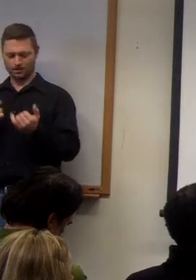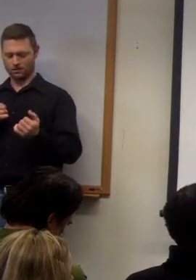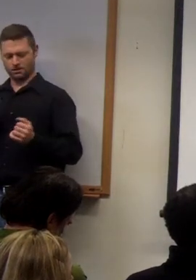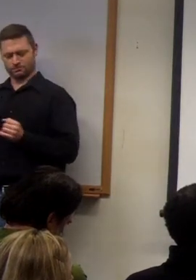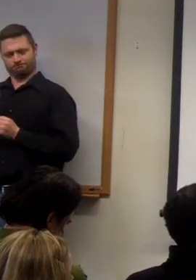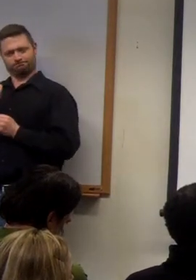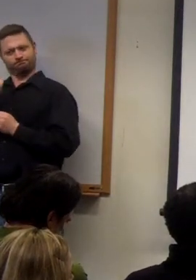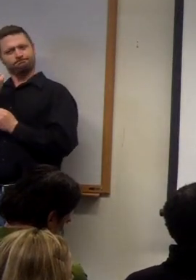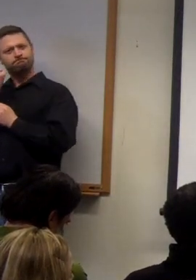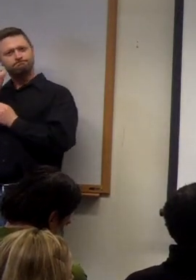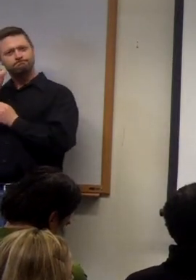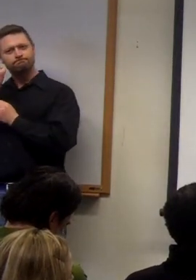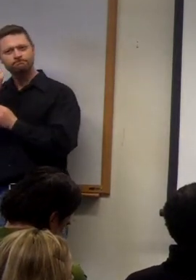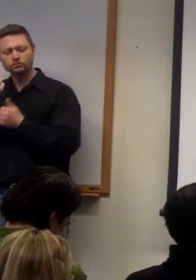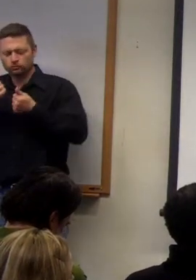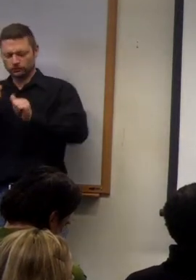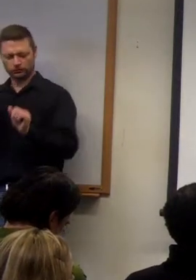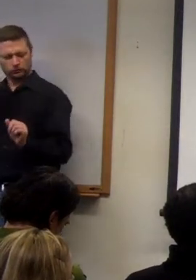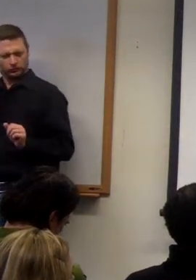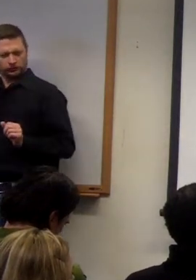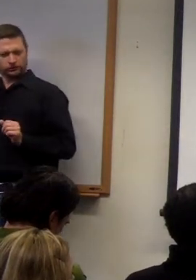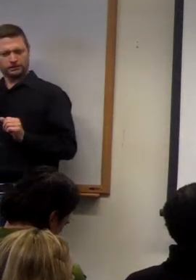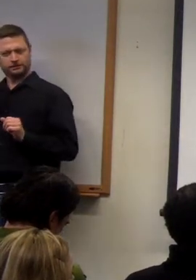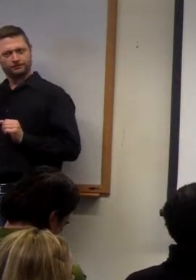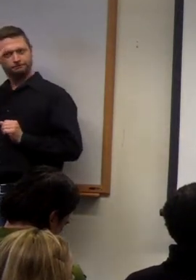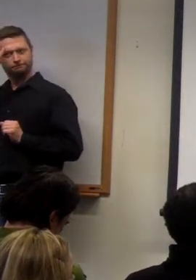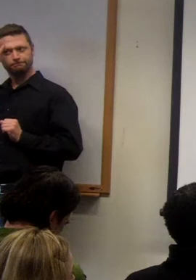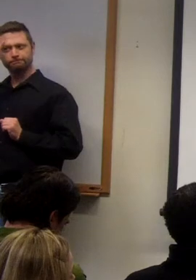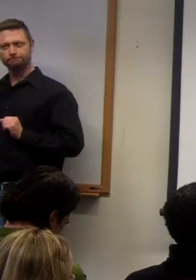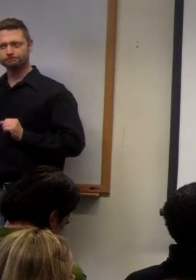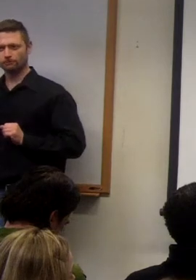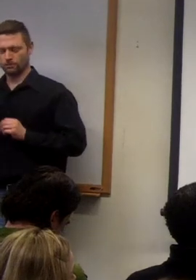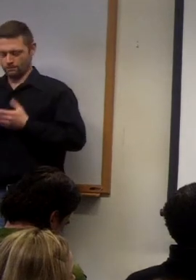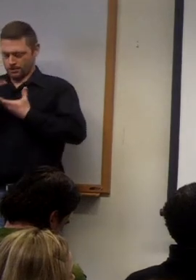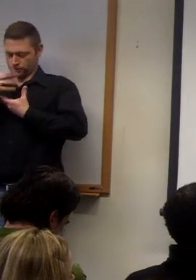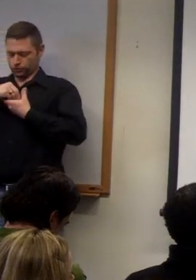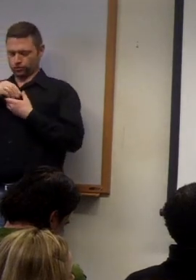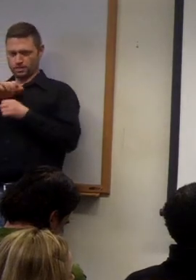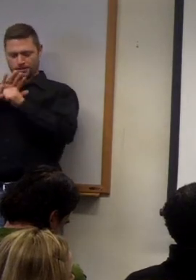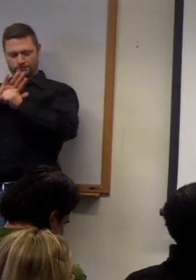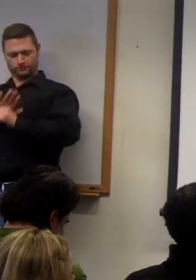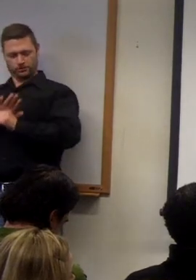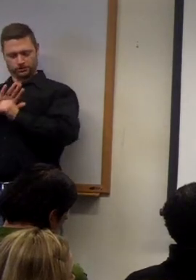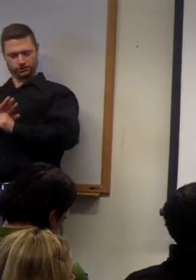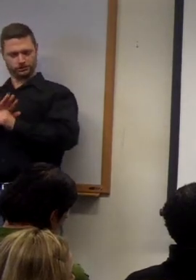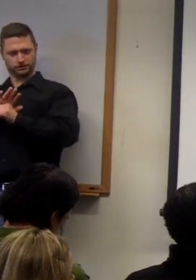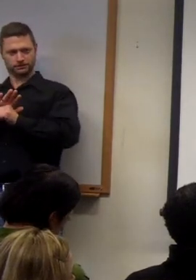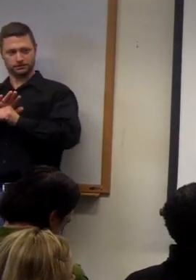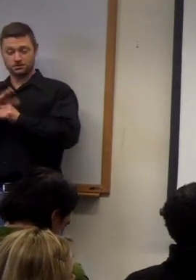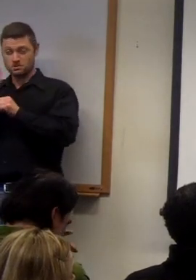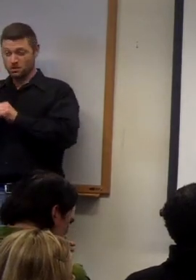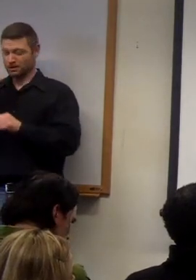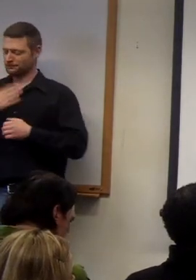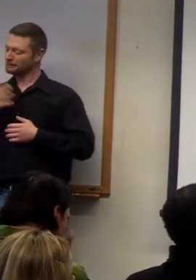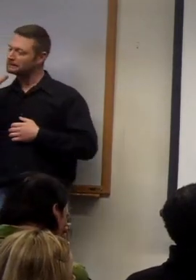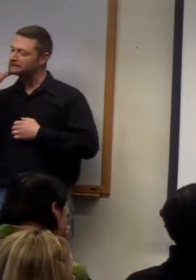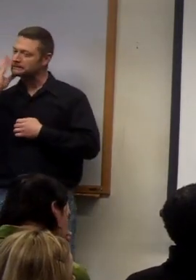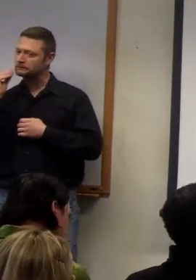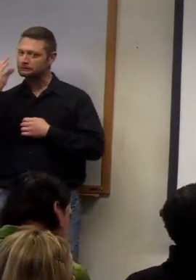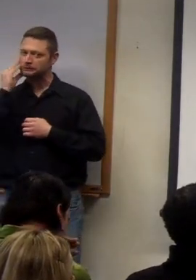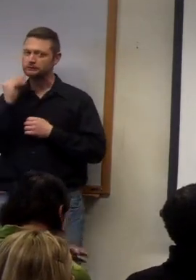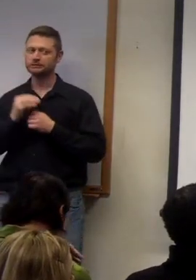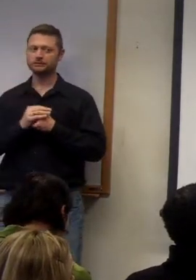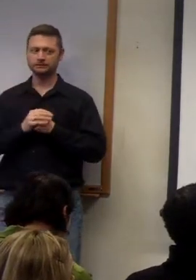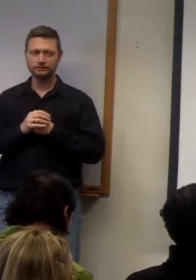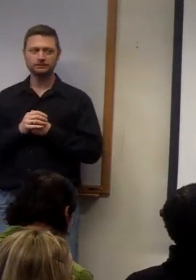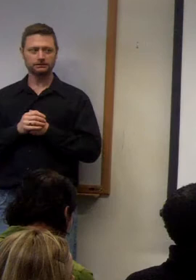I'm starting to understand these ideas of internalized oppression. because that's what I went through. That's what I went through